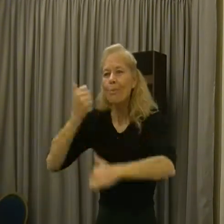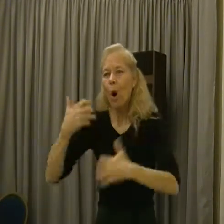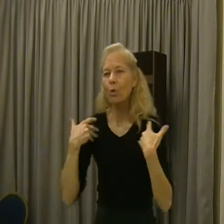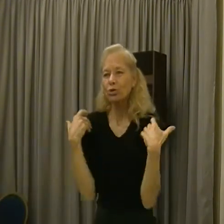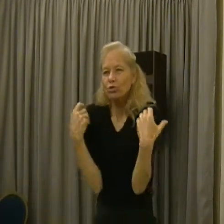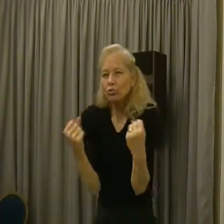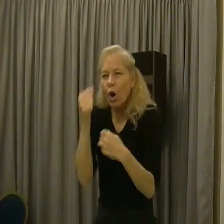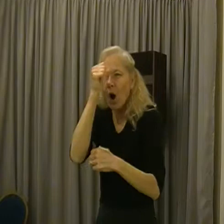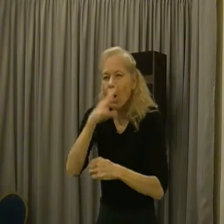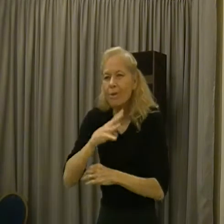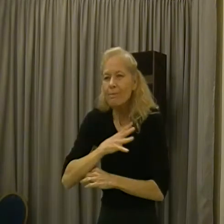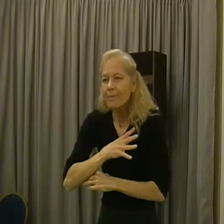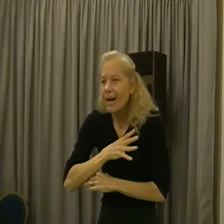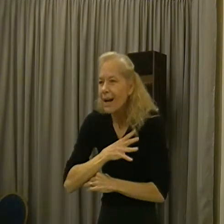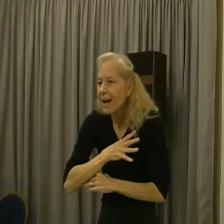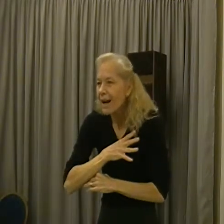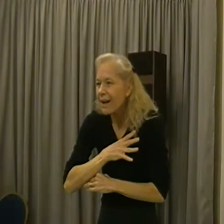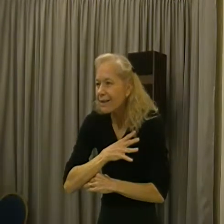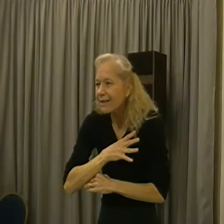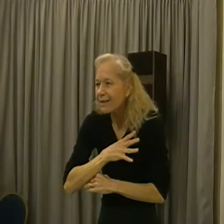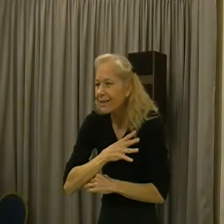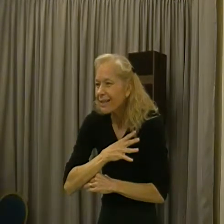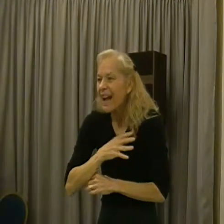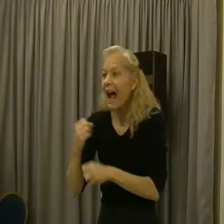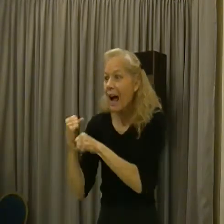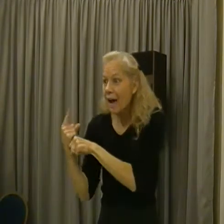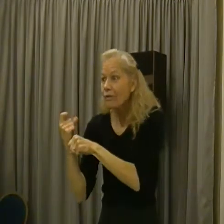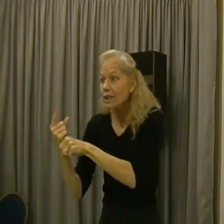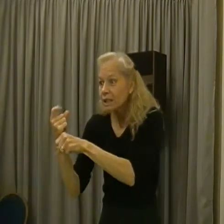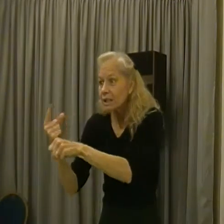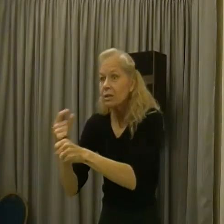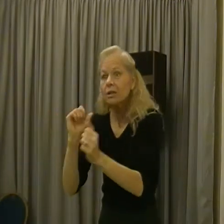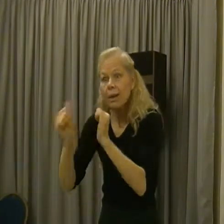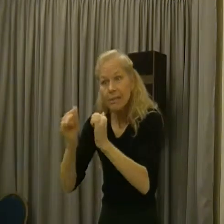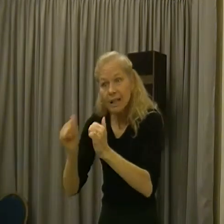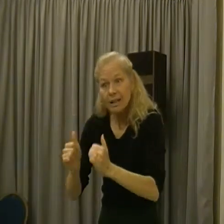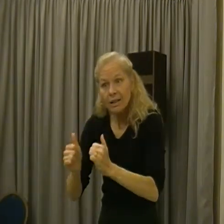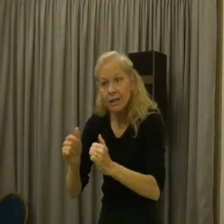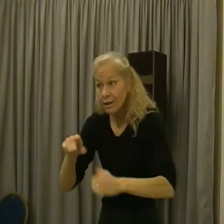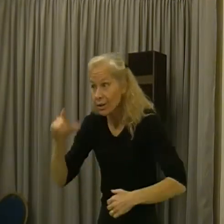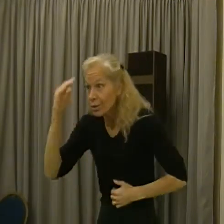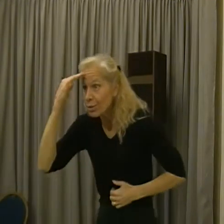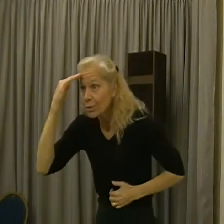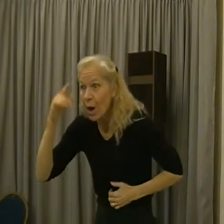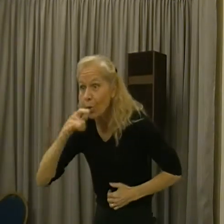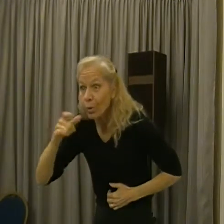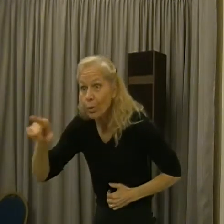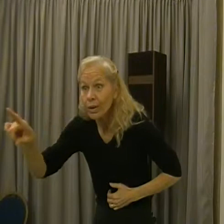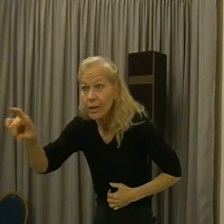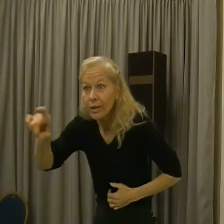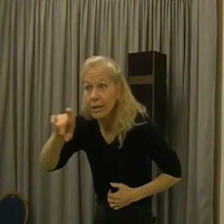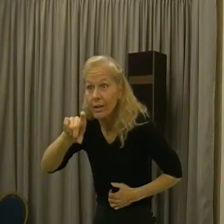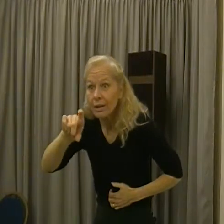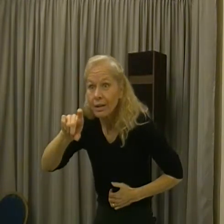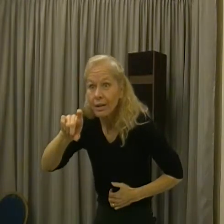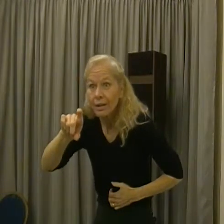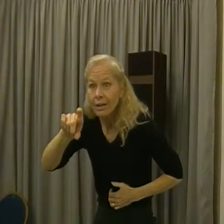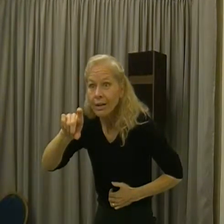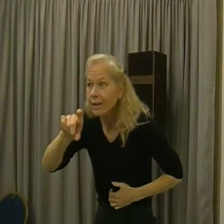Interesting. I don't either. I didn't bother to look it up. Okay. We probably know of one who made it as the world's